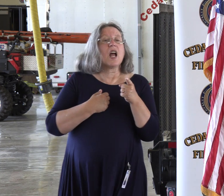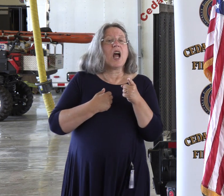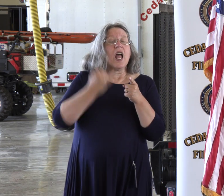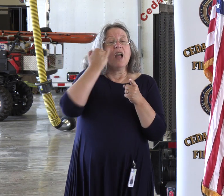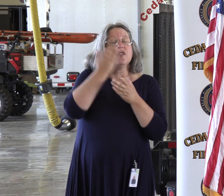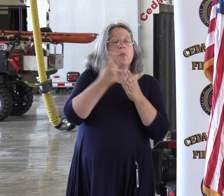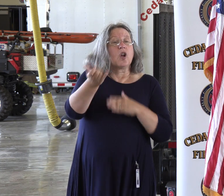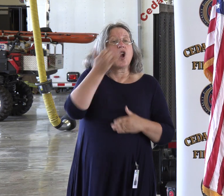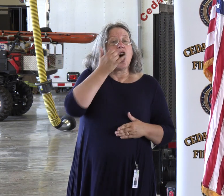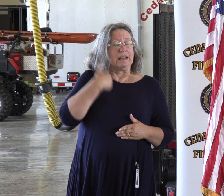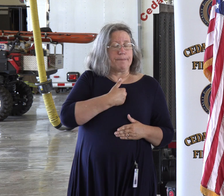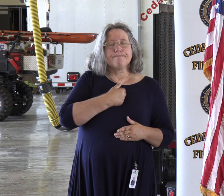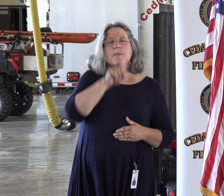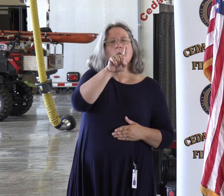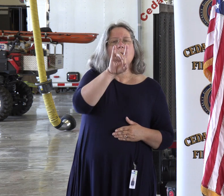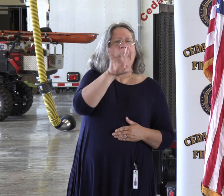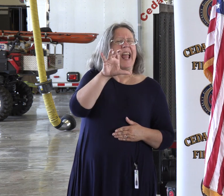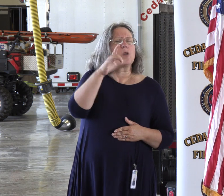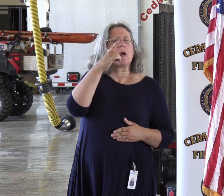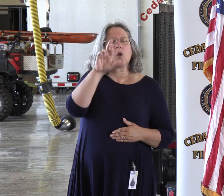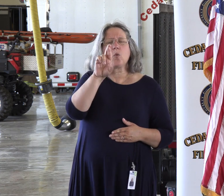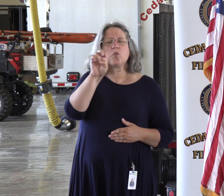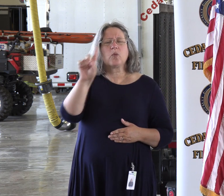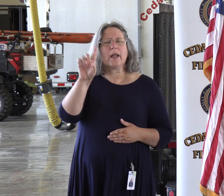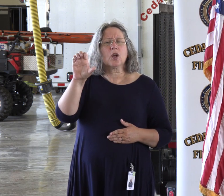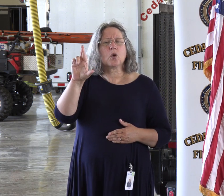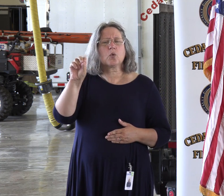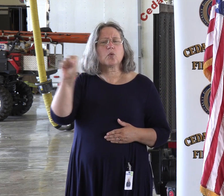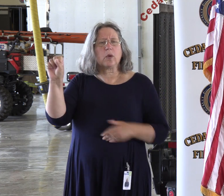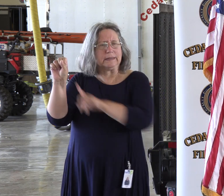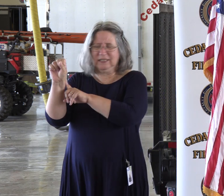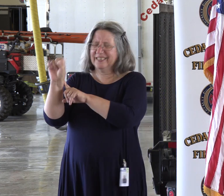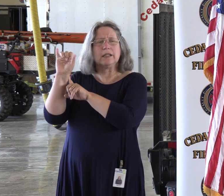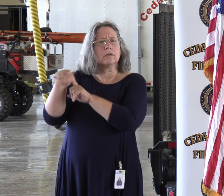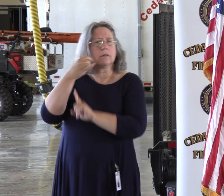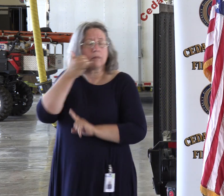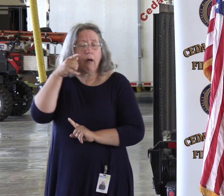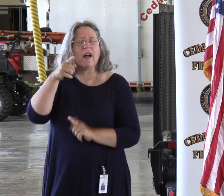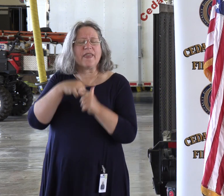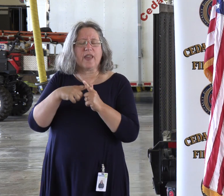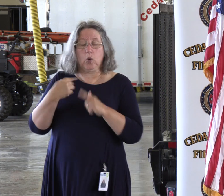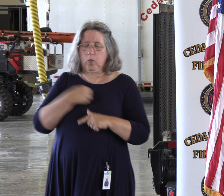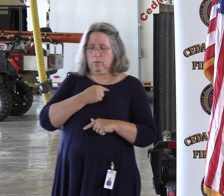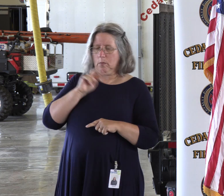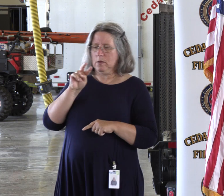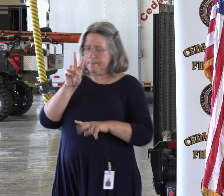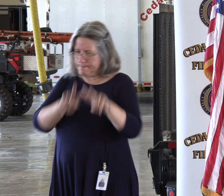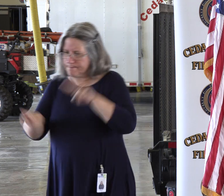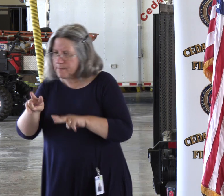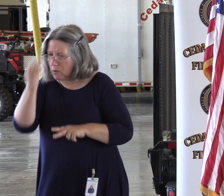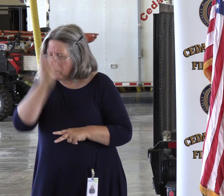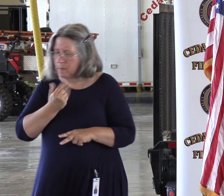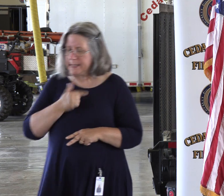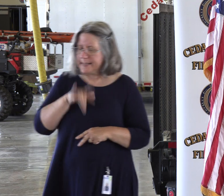our 1-800-RED Cross number, we'll get their information, we'll take a look at our damage assessment reports, and